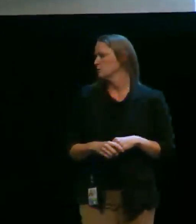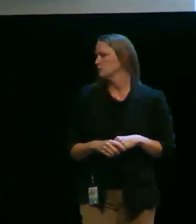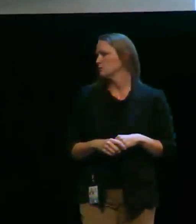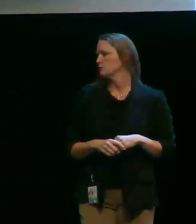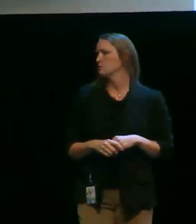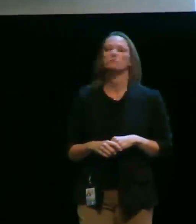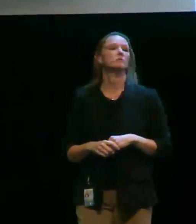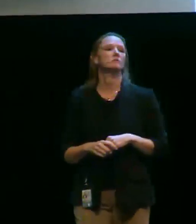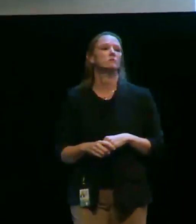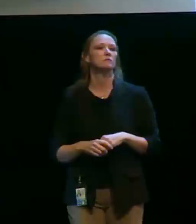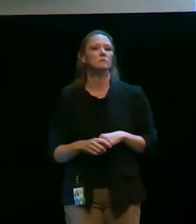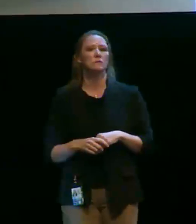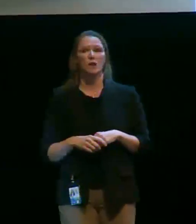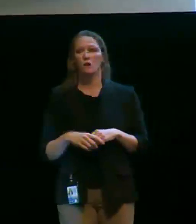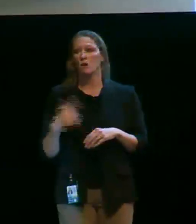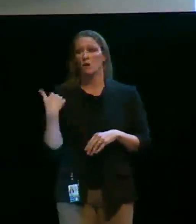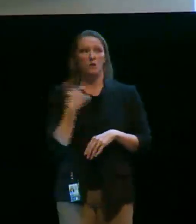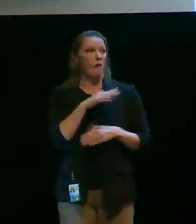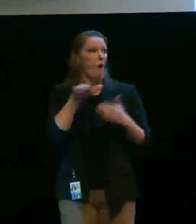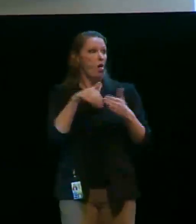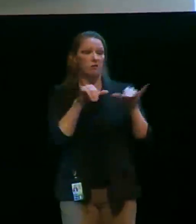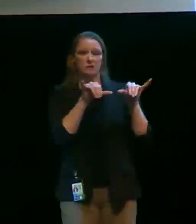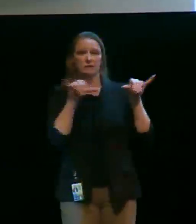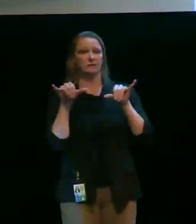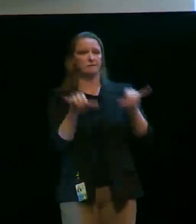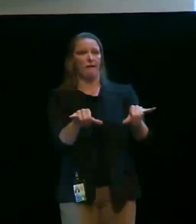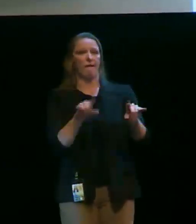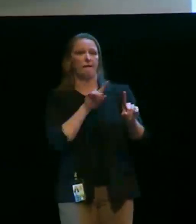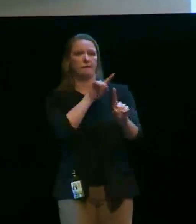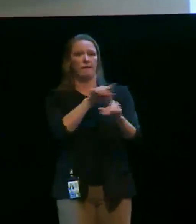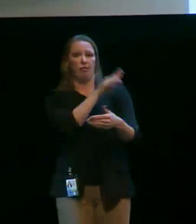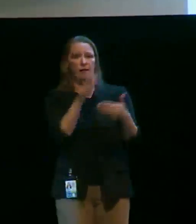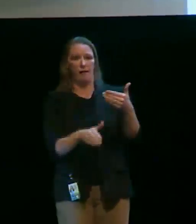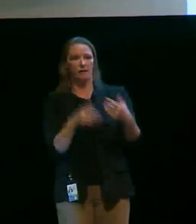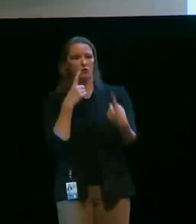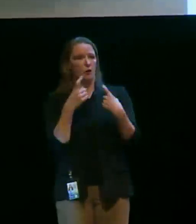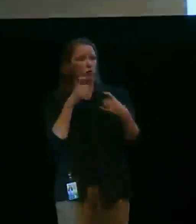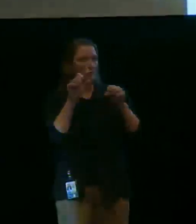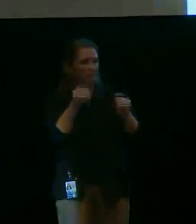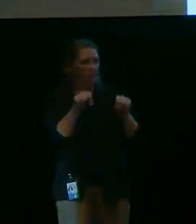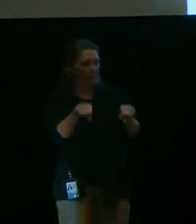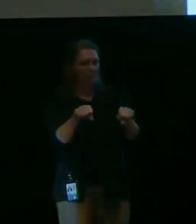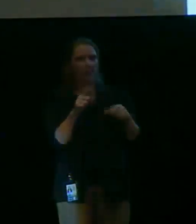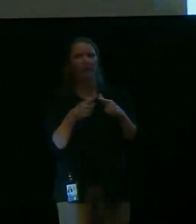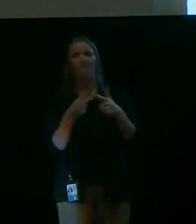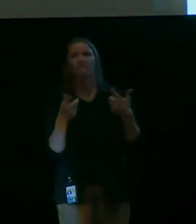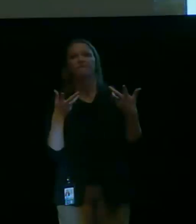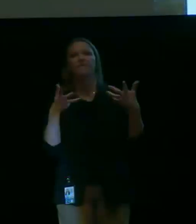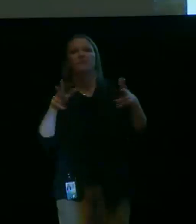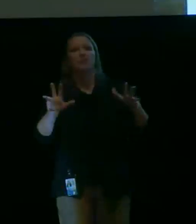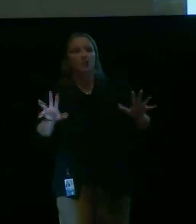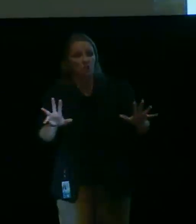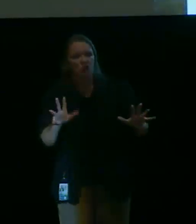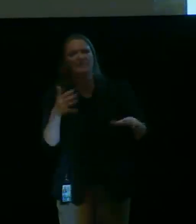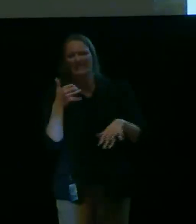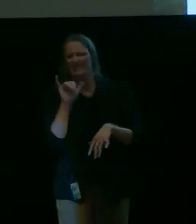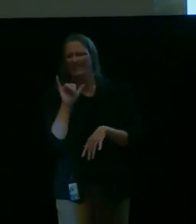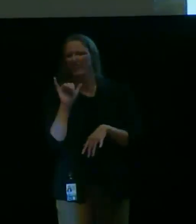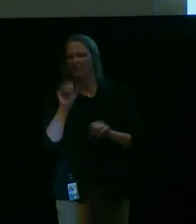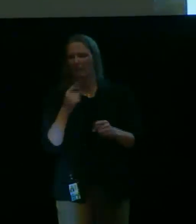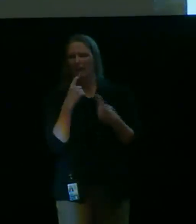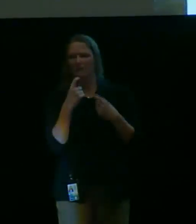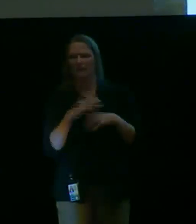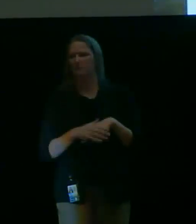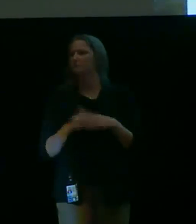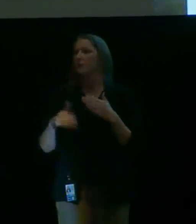And we will all stay to the end for questions during the program, and then after the program is ended, we'll still be here to answer questions. Next up is Tom